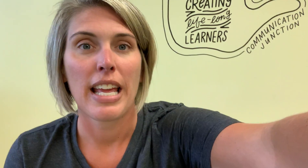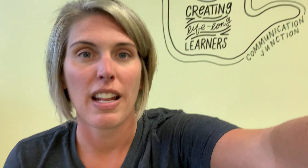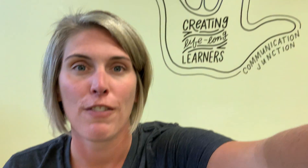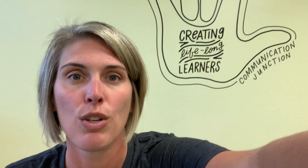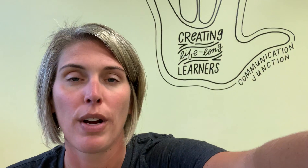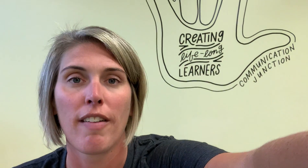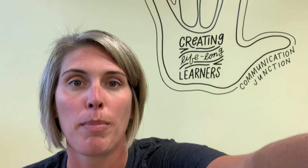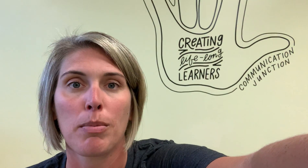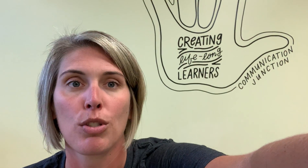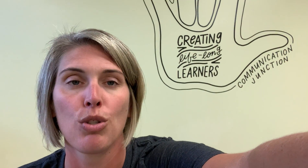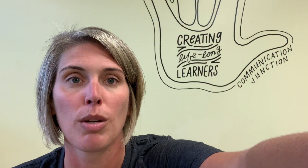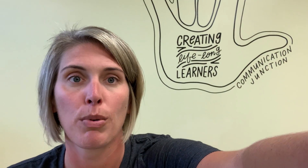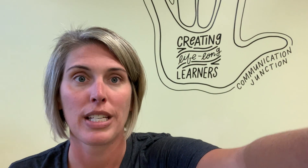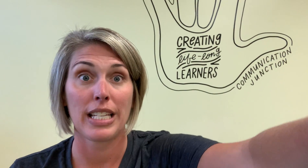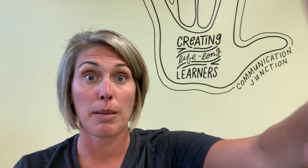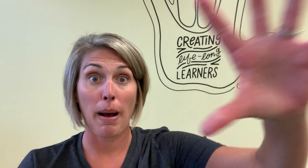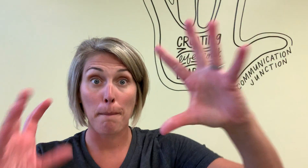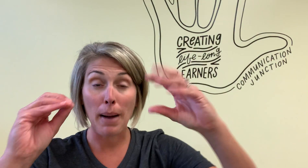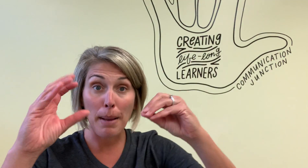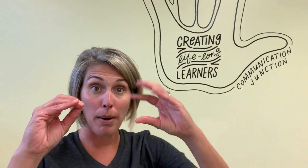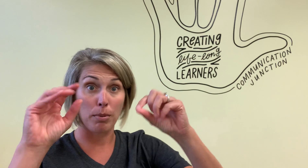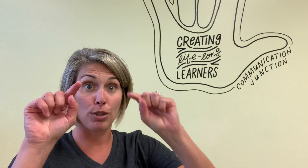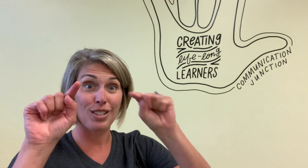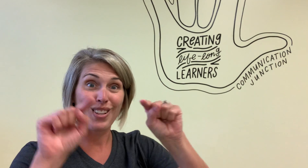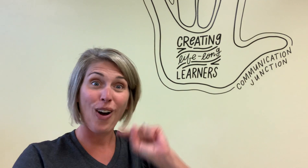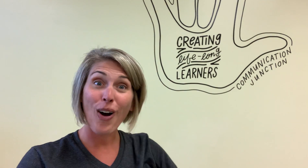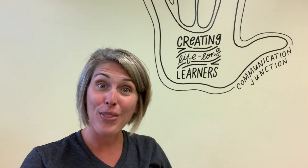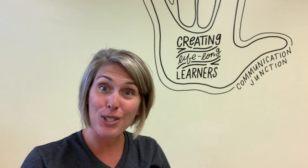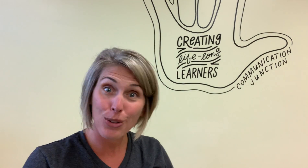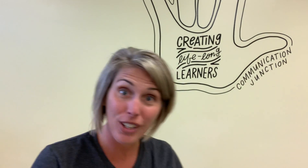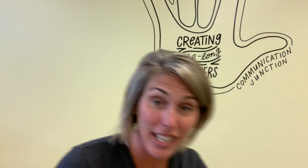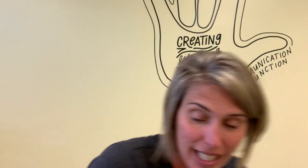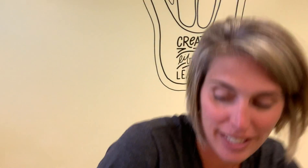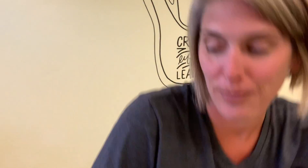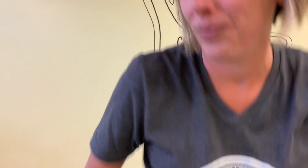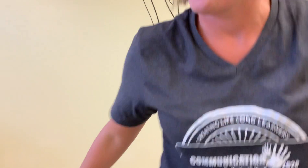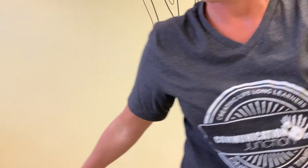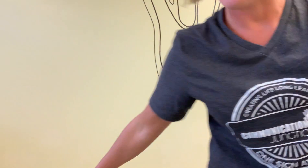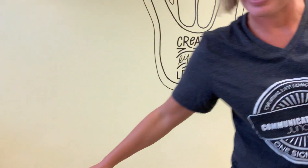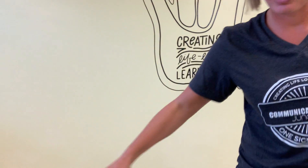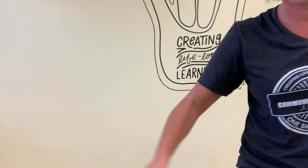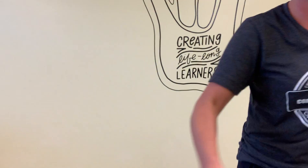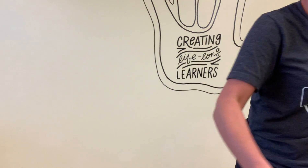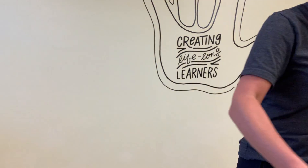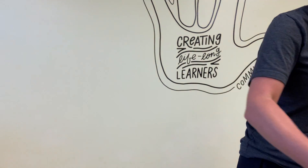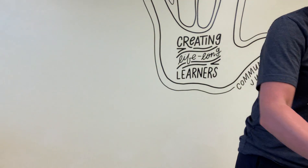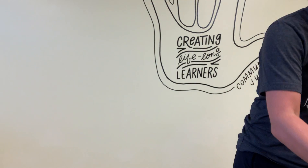If you don't have bubbles, you can pretend to pop my bubbles on the screen. All right, here we go.